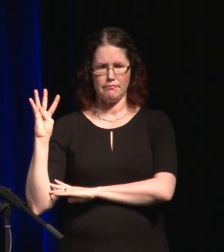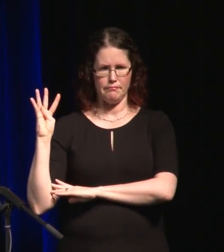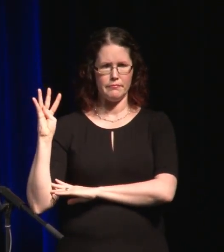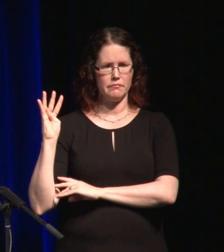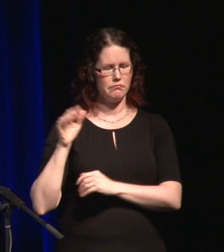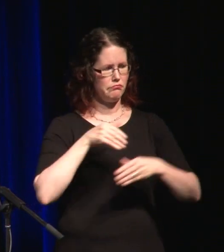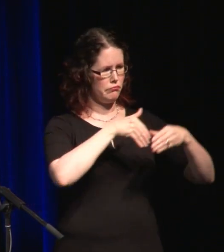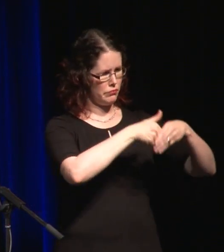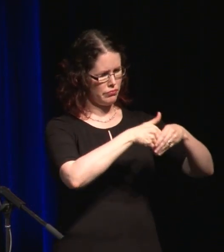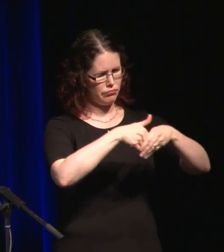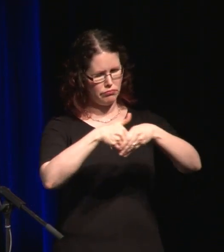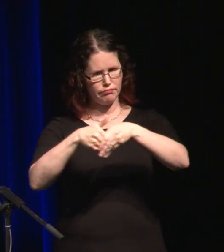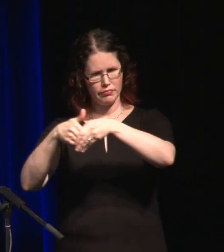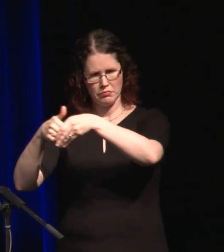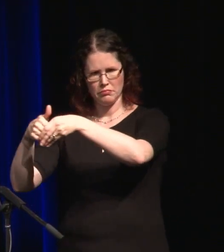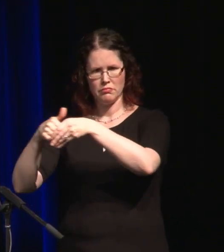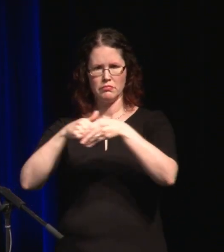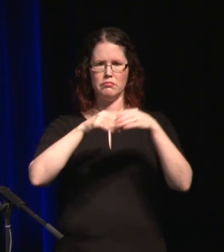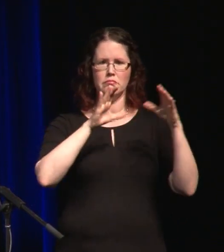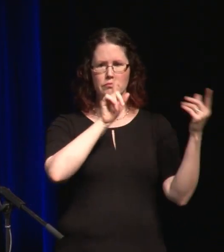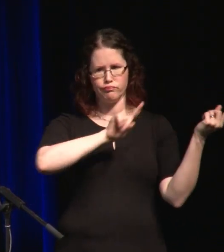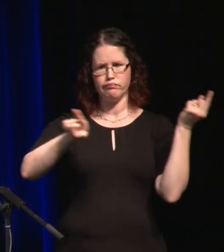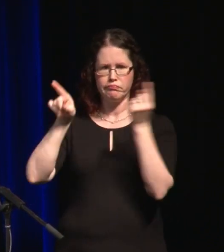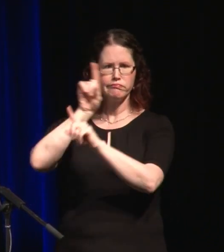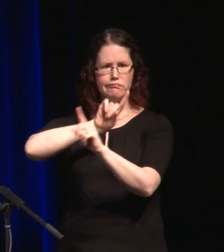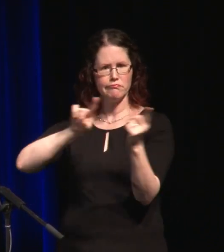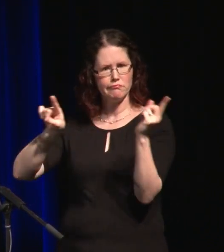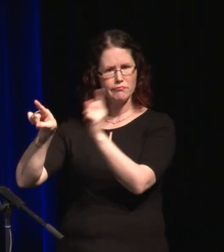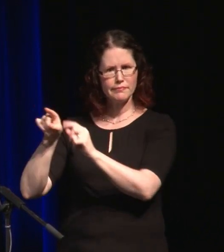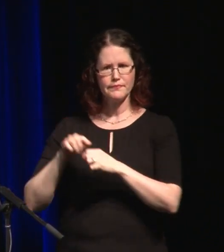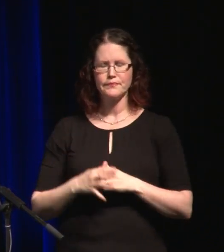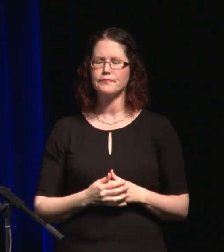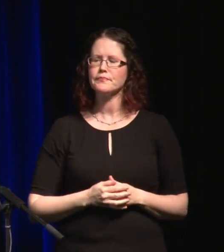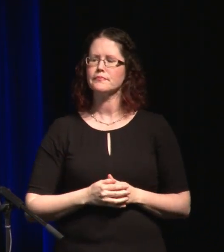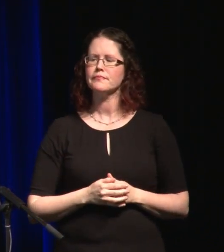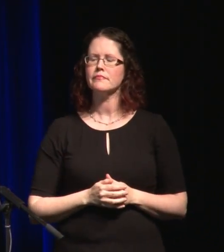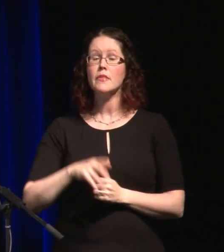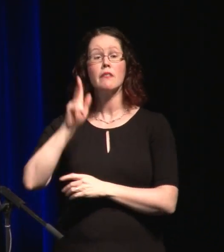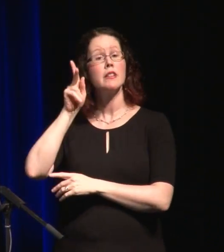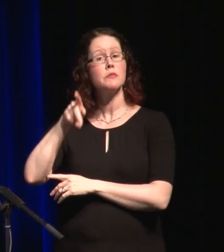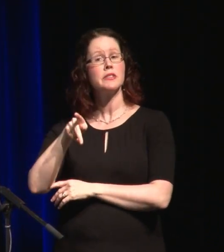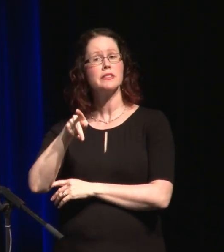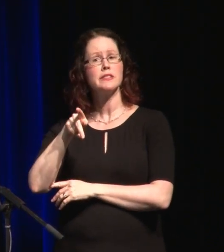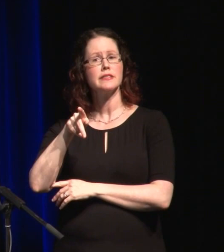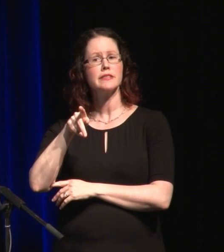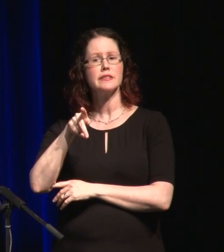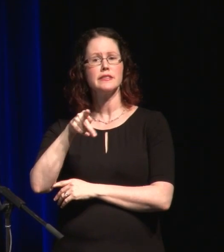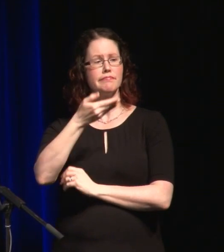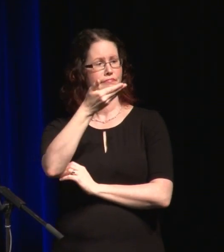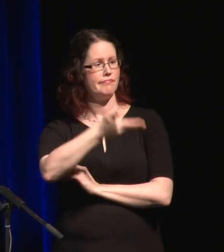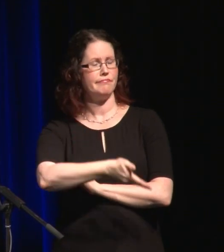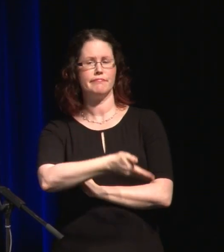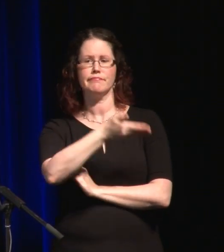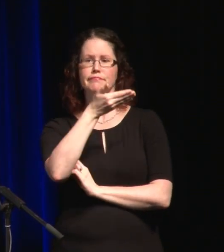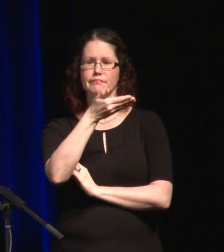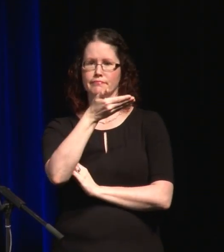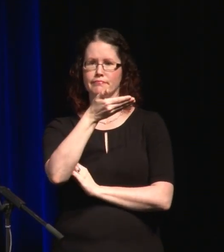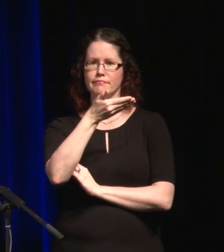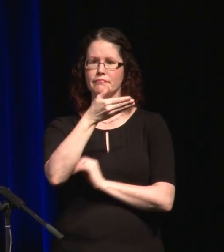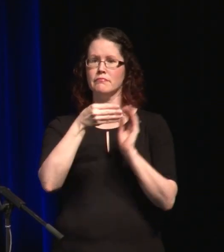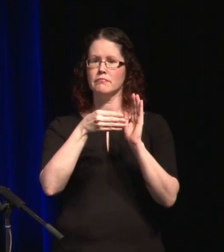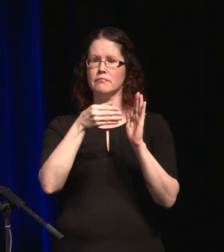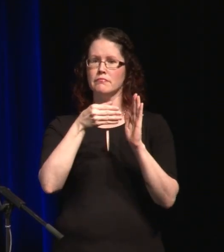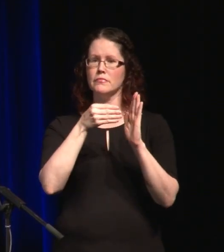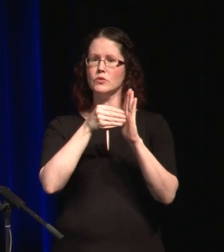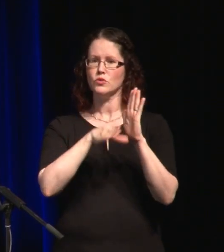them as each program group is presented. Madam Vice President, I present to you the following